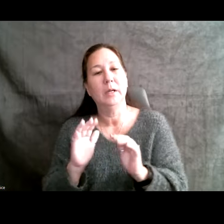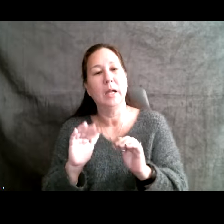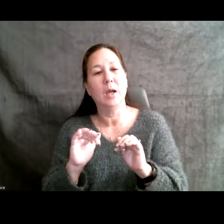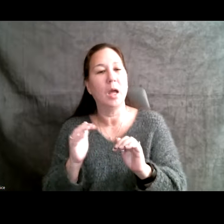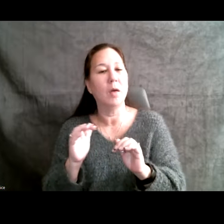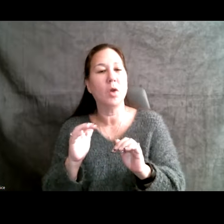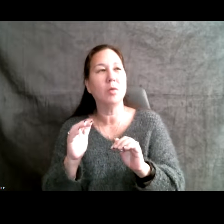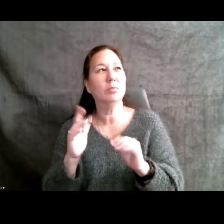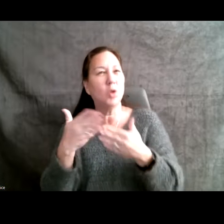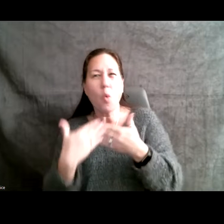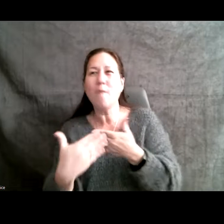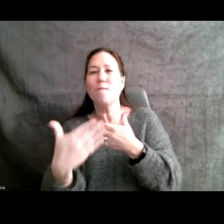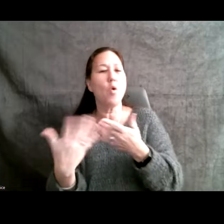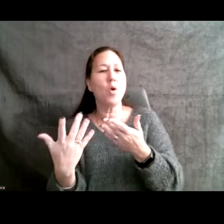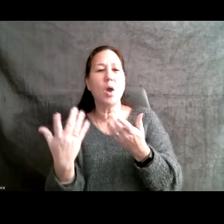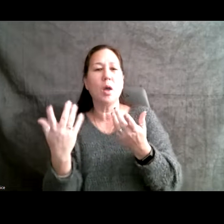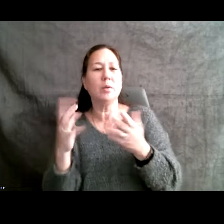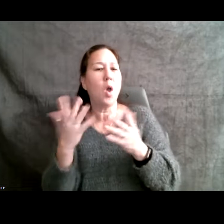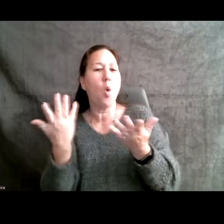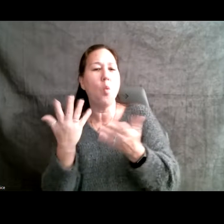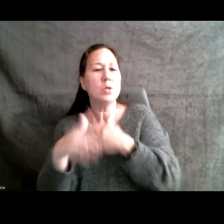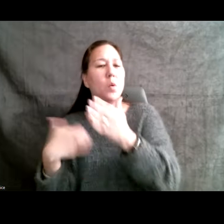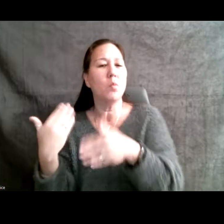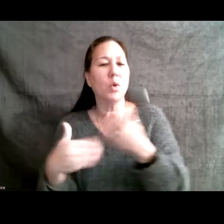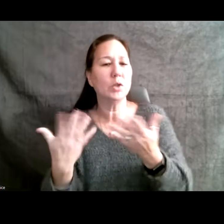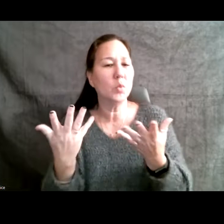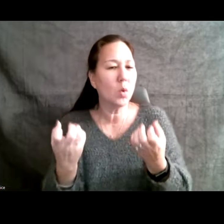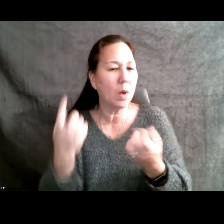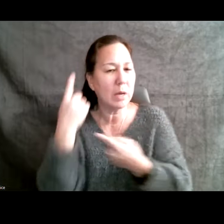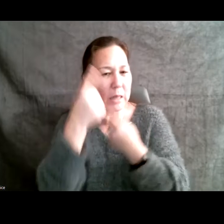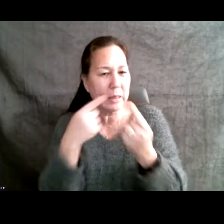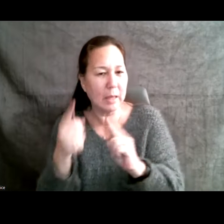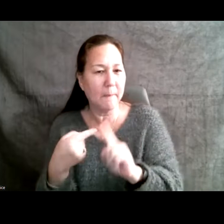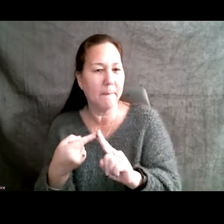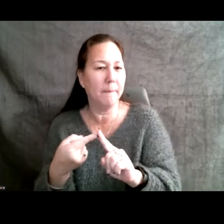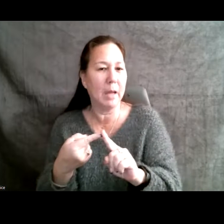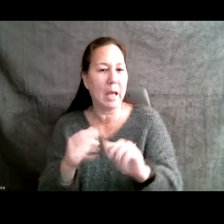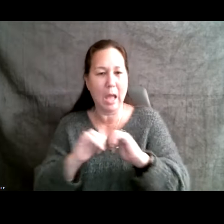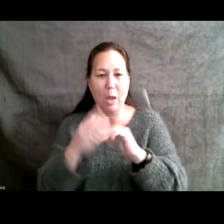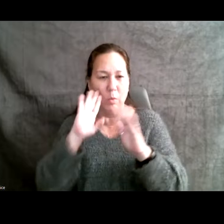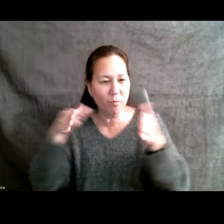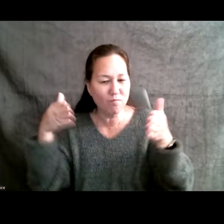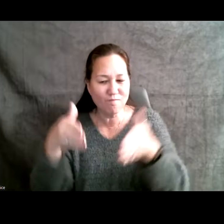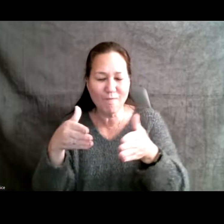what is the process by which we might talk about this in the